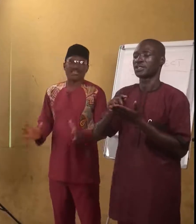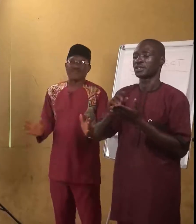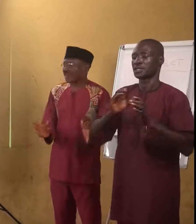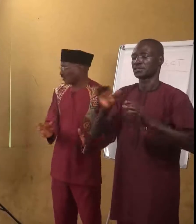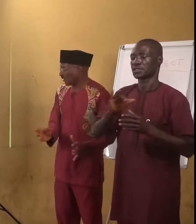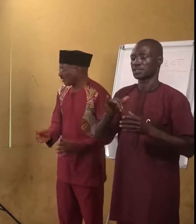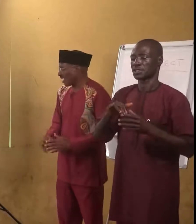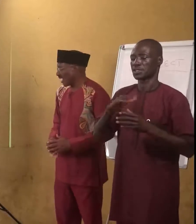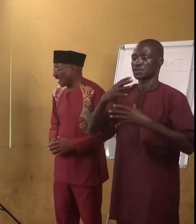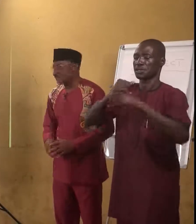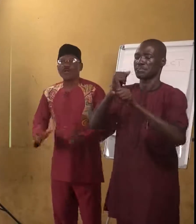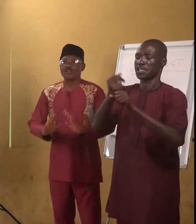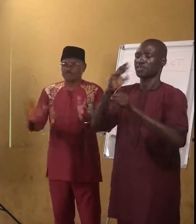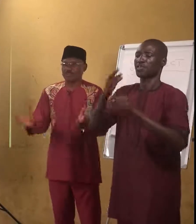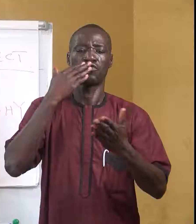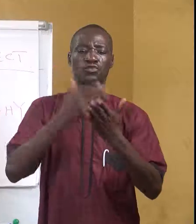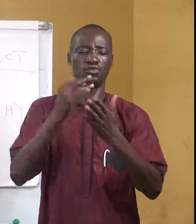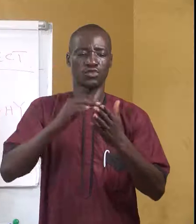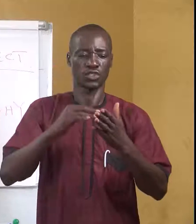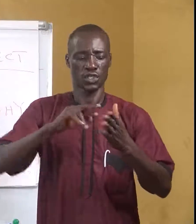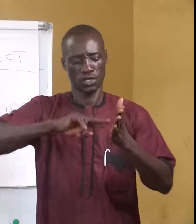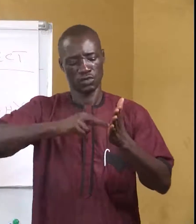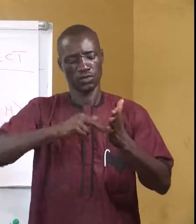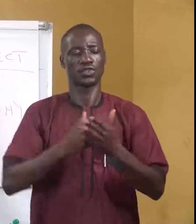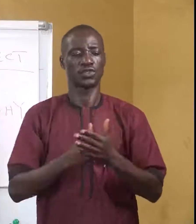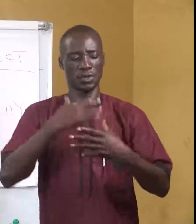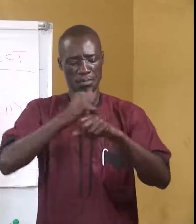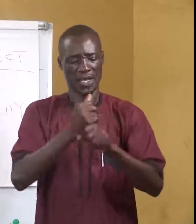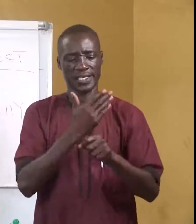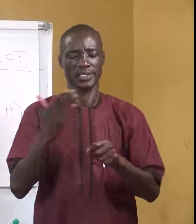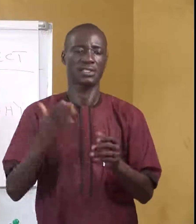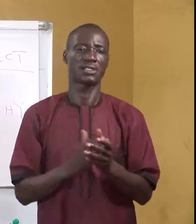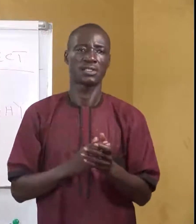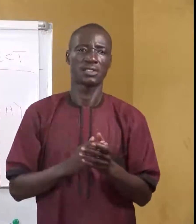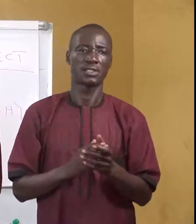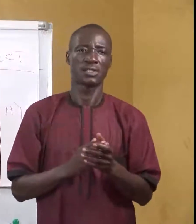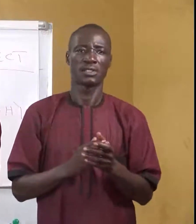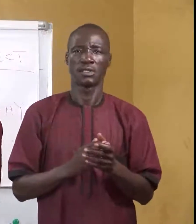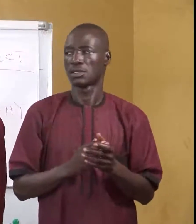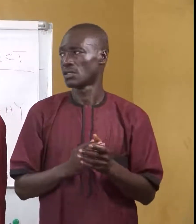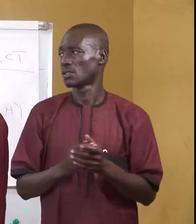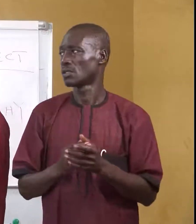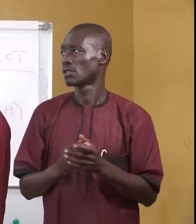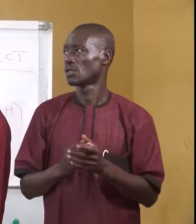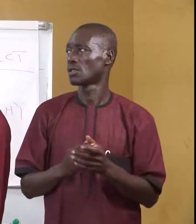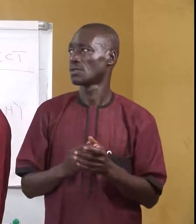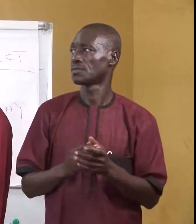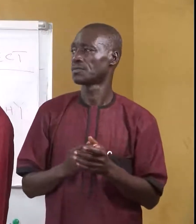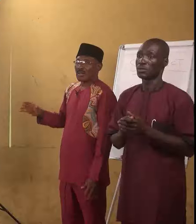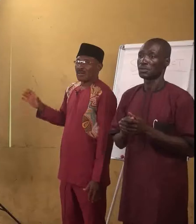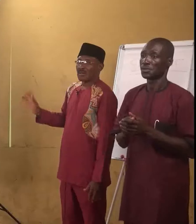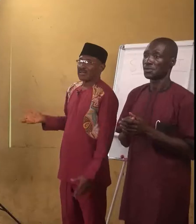as manufacturing and constructions. That is what they are meant for. Okay? Let's